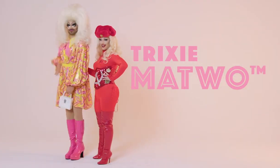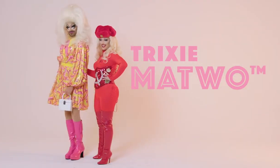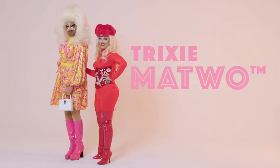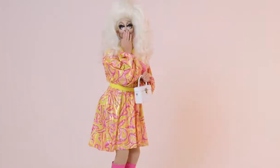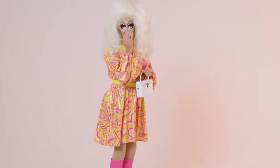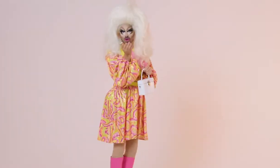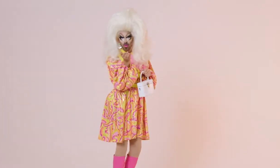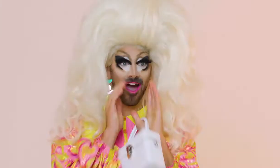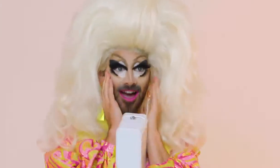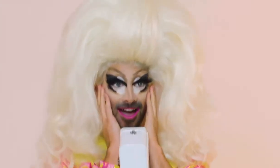Trademark.